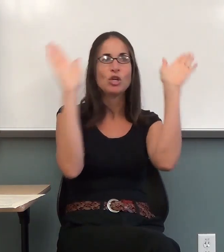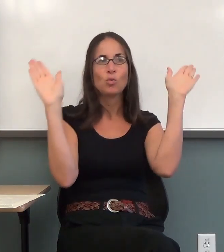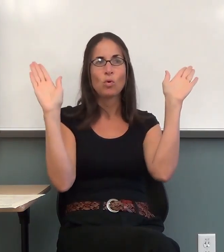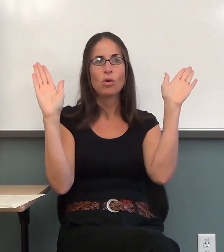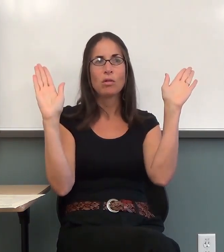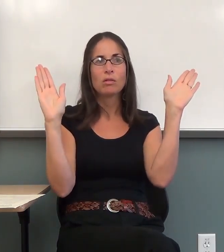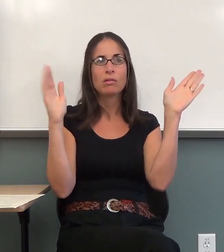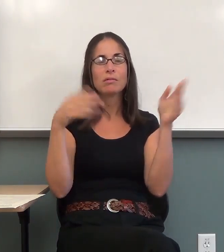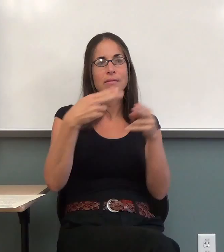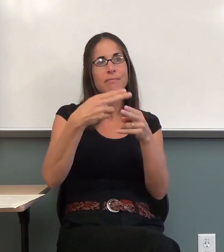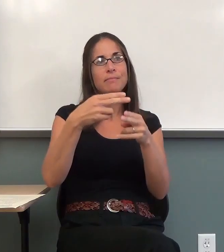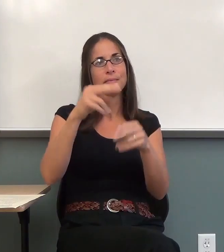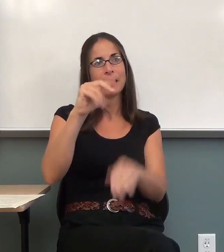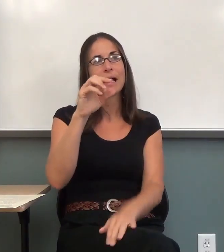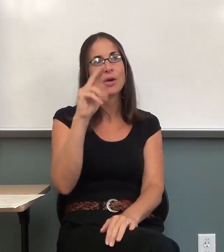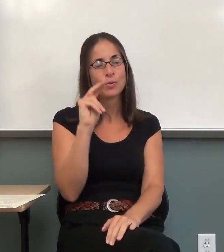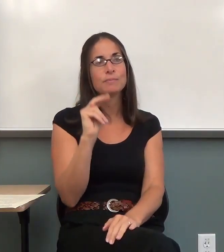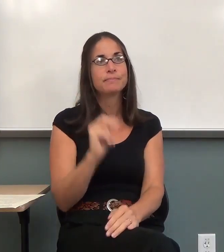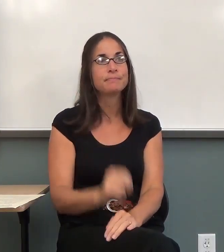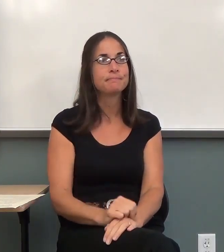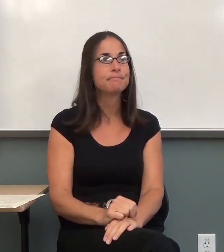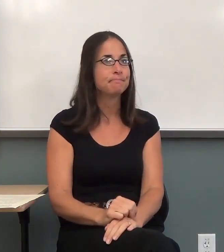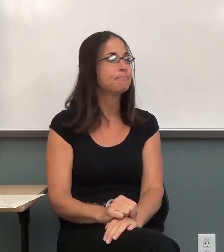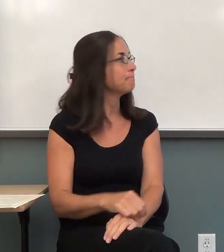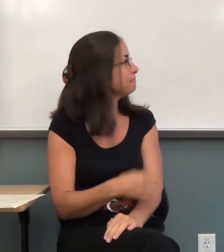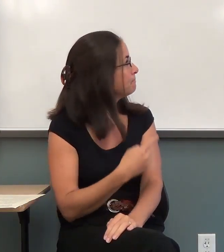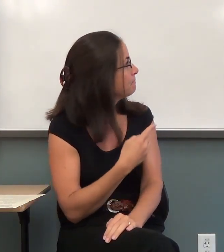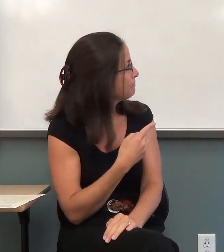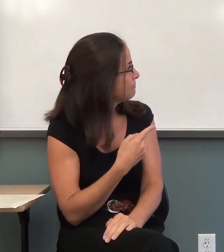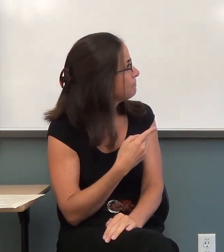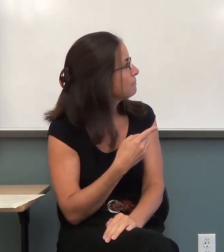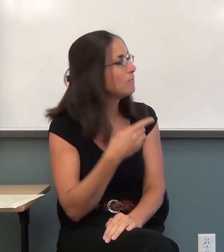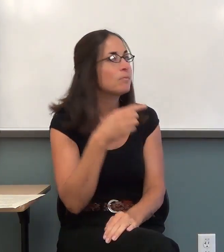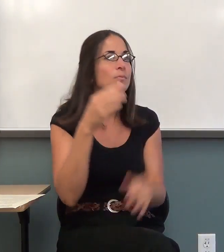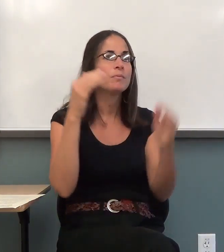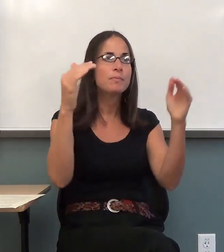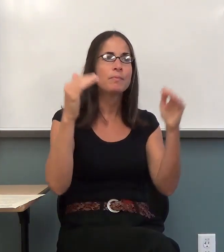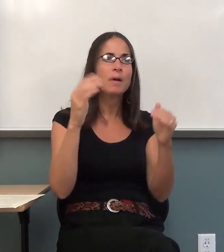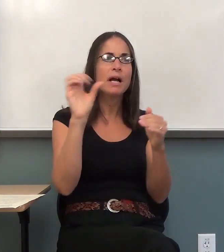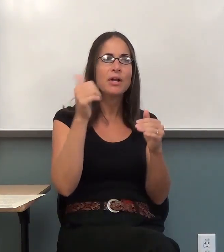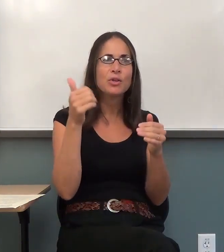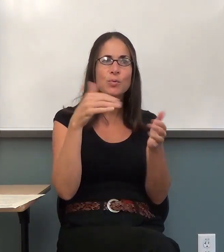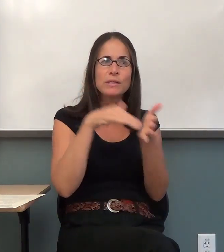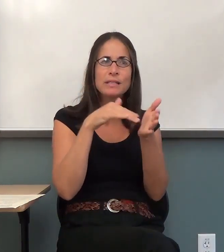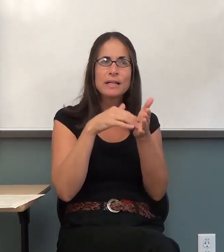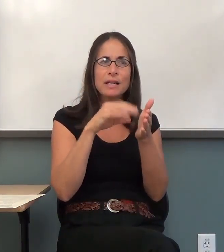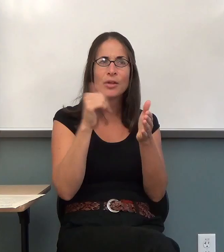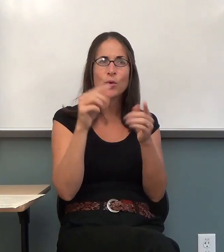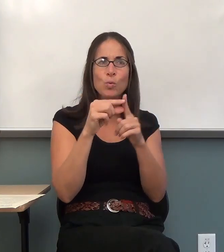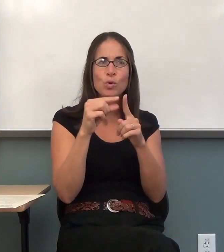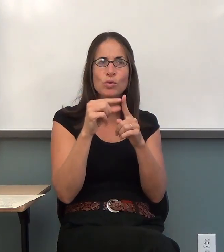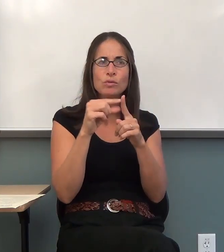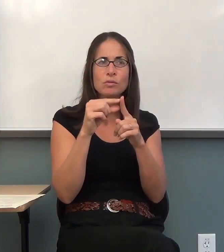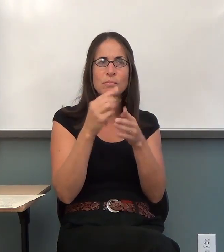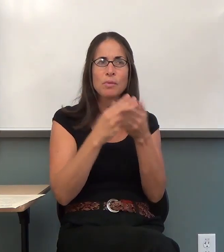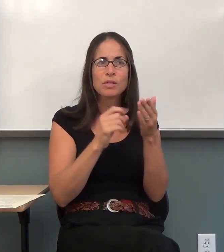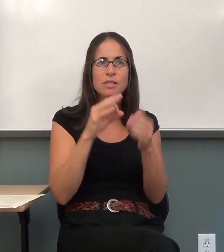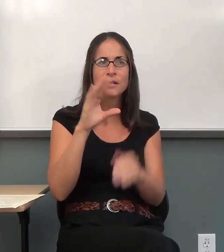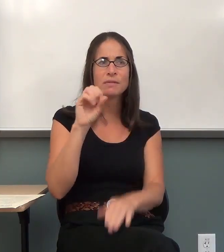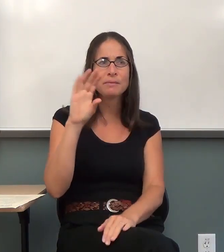Okay? So there is our common noun. What else did we study? What else did we study? We studied a couple other words in this, I think, didn't we? What did you say a while ago,